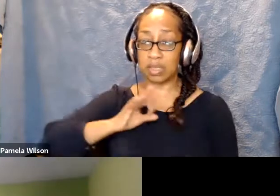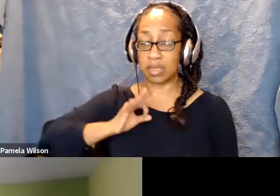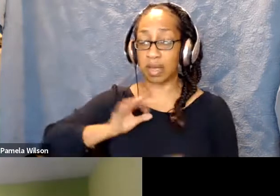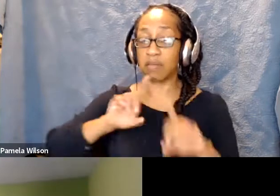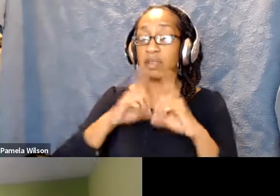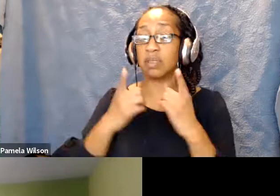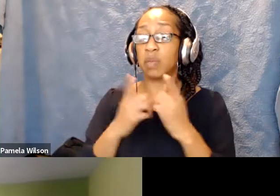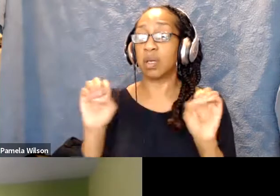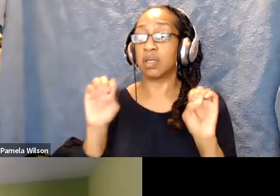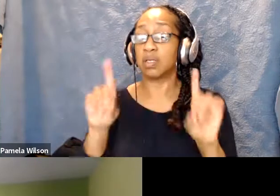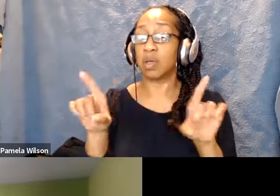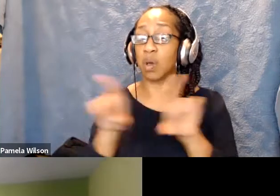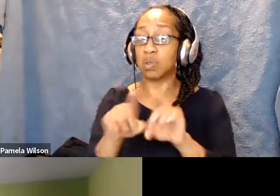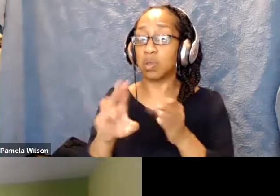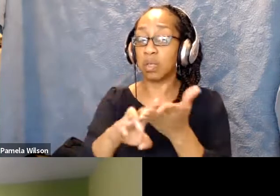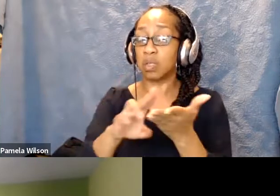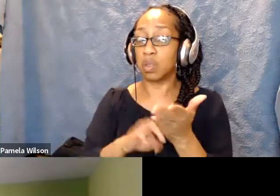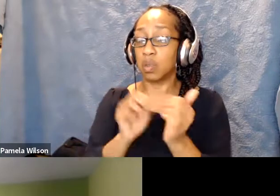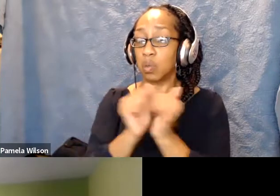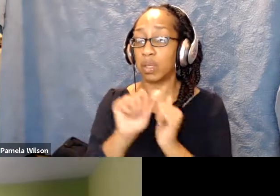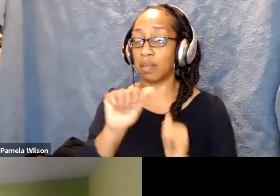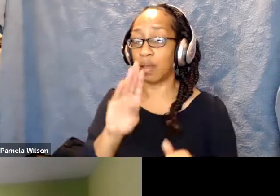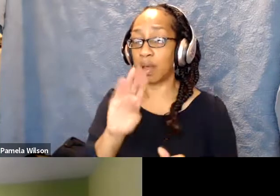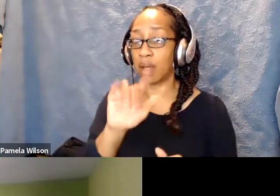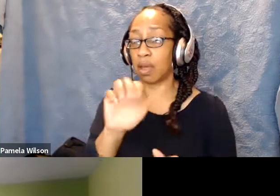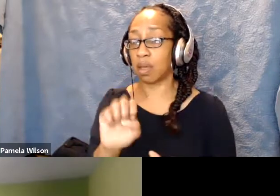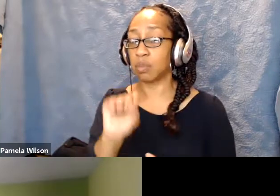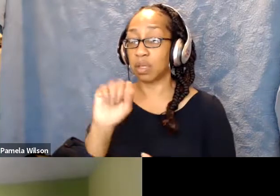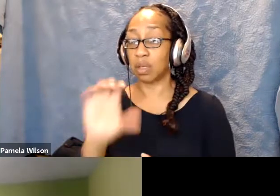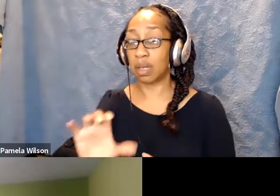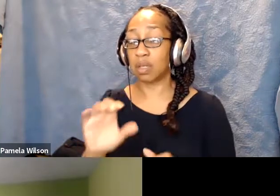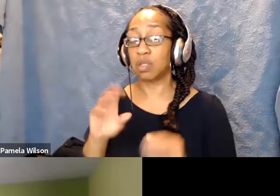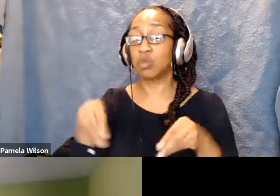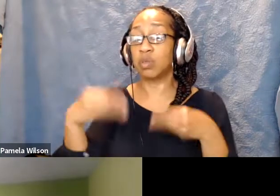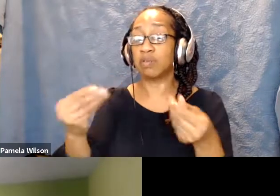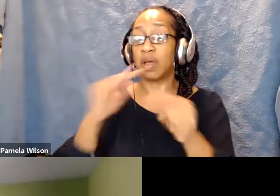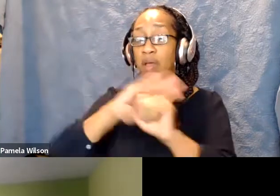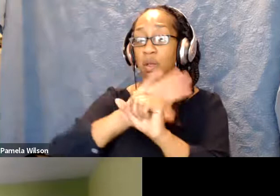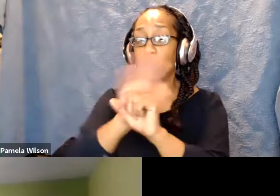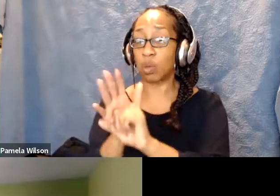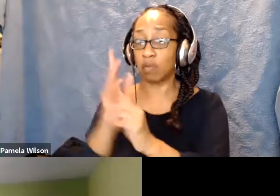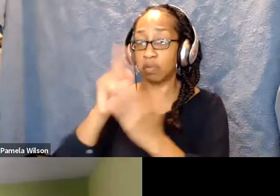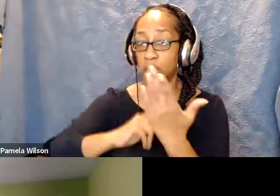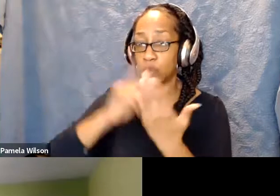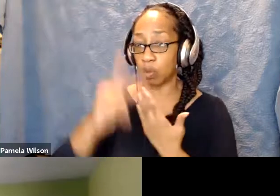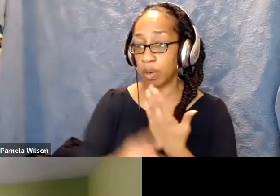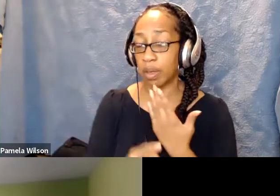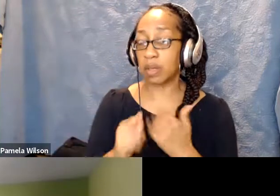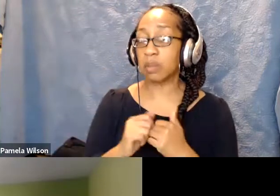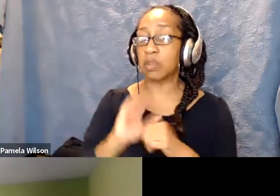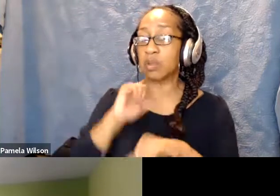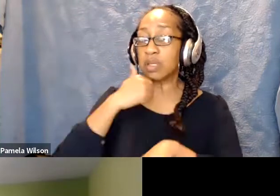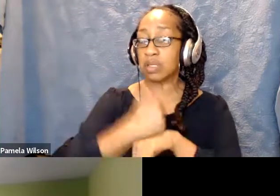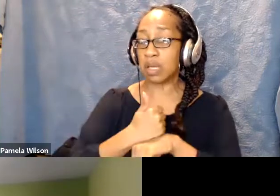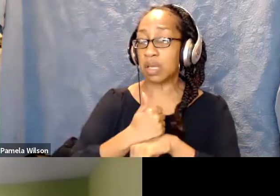also contracted with ABLE South Carolina to provide COVID programming. So they did a self-paced online